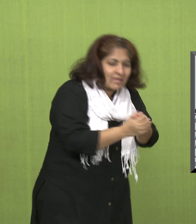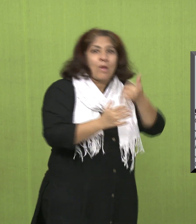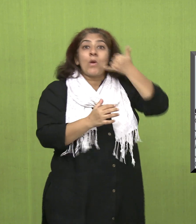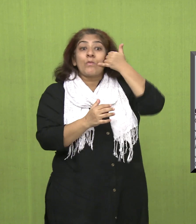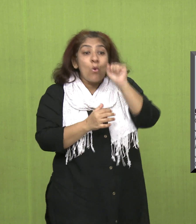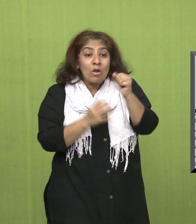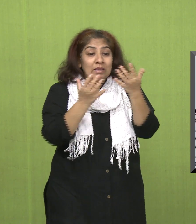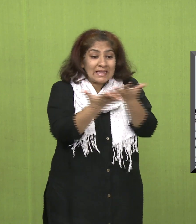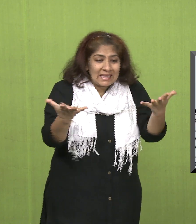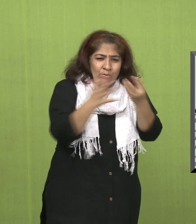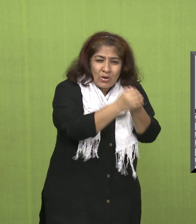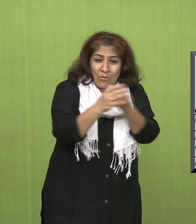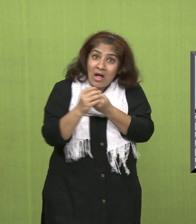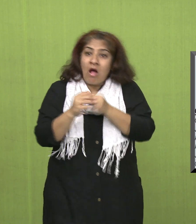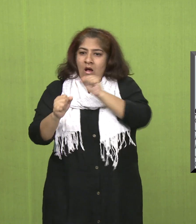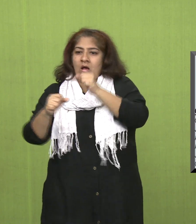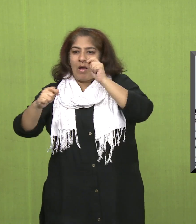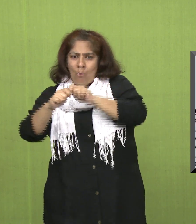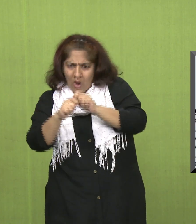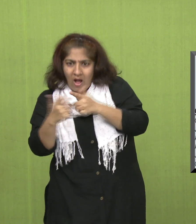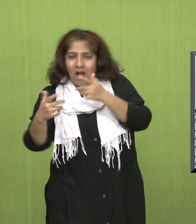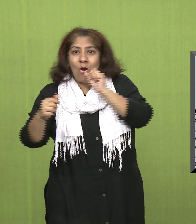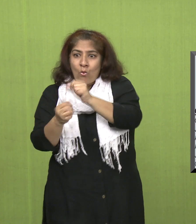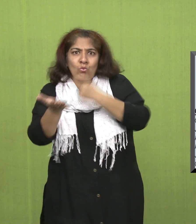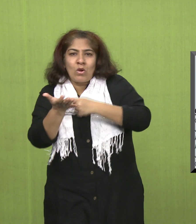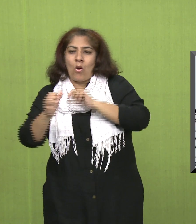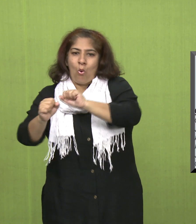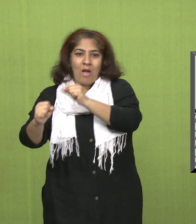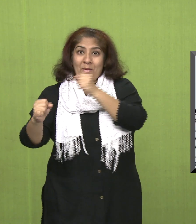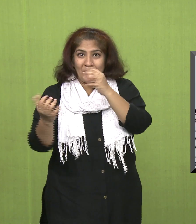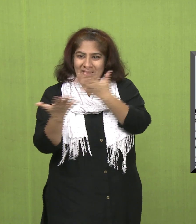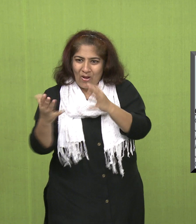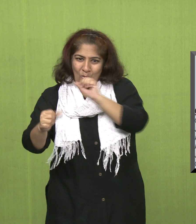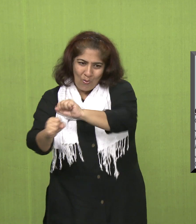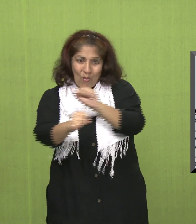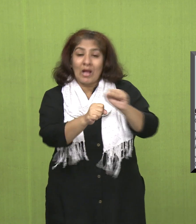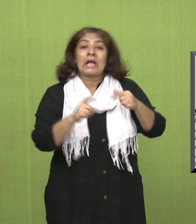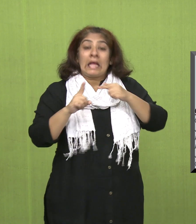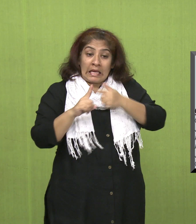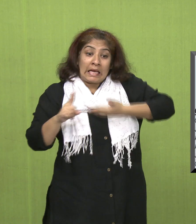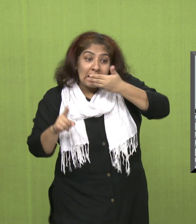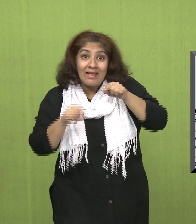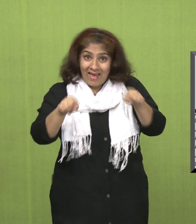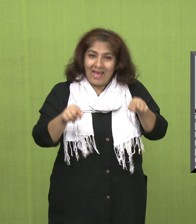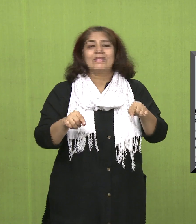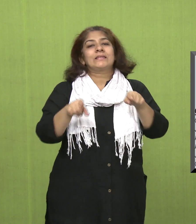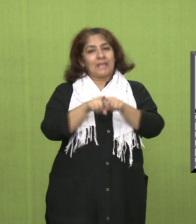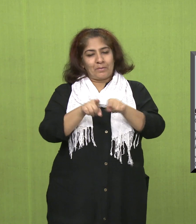different services, kinds of services given to the airport